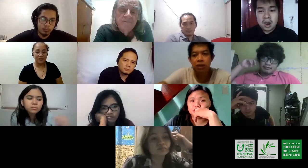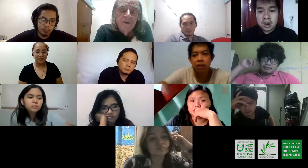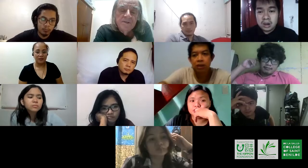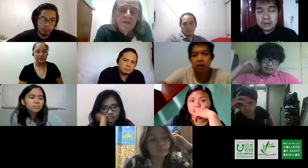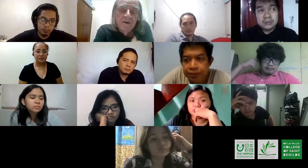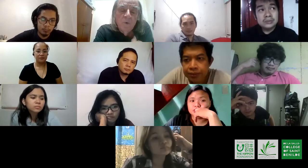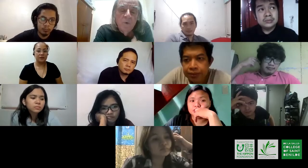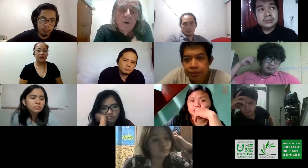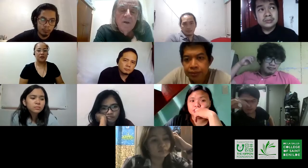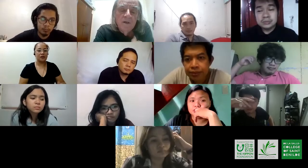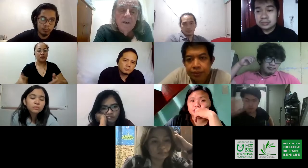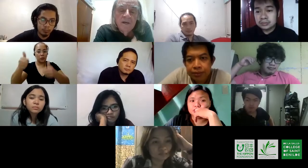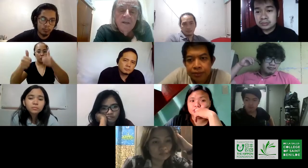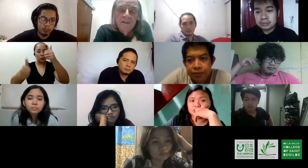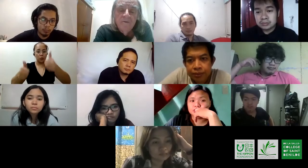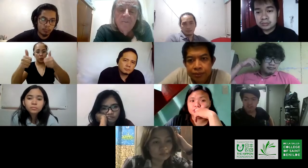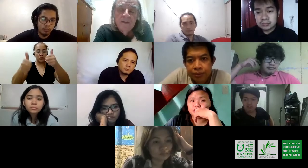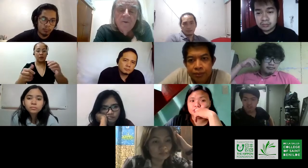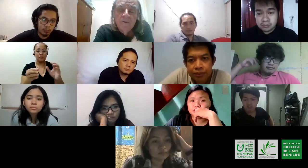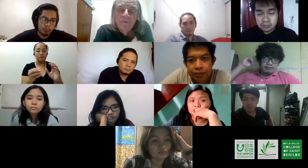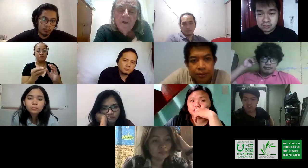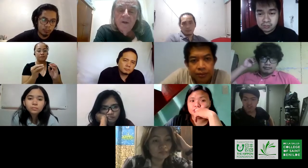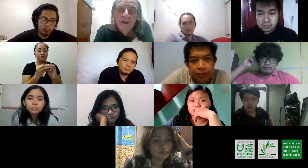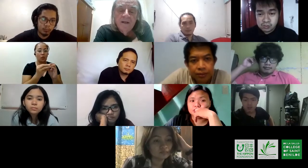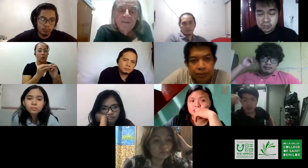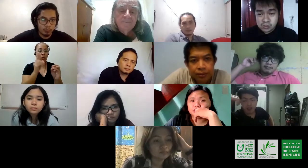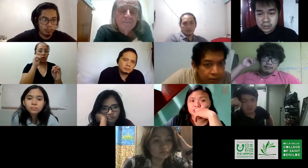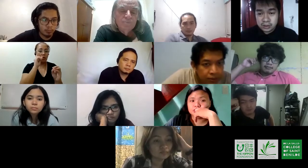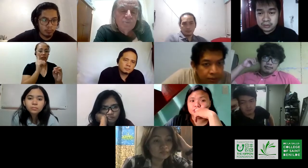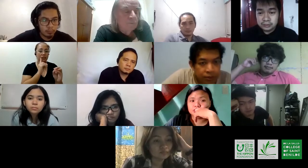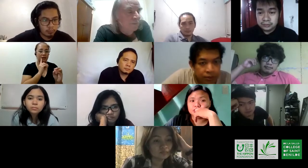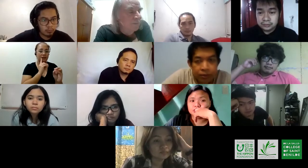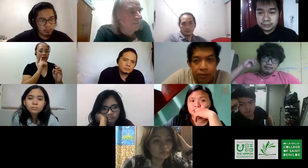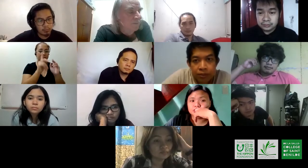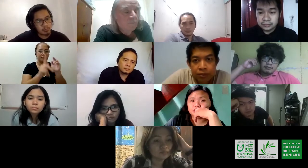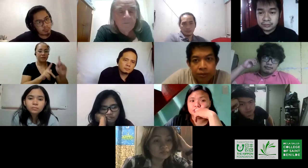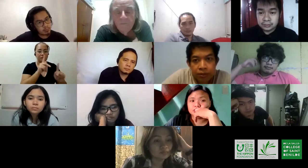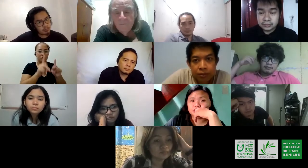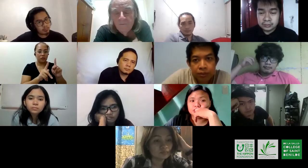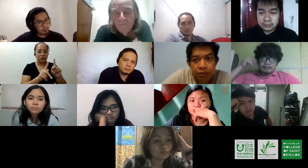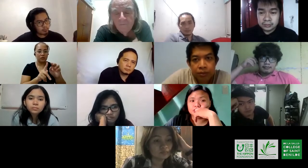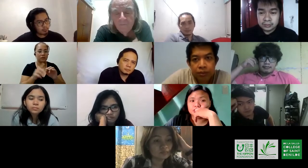Which of those have more deaf people than Reno Island?